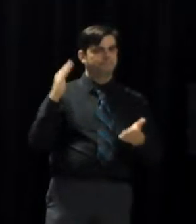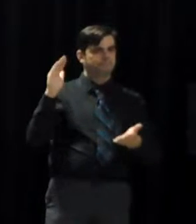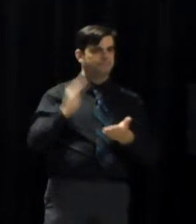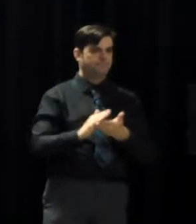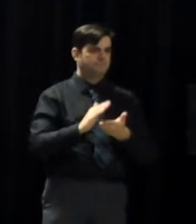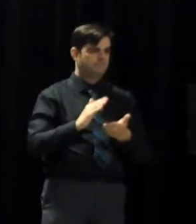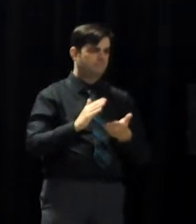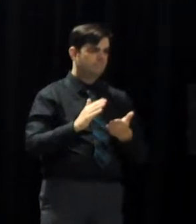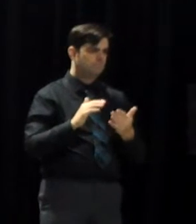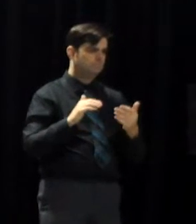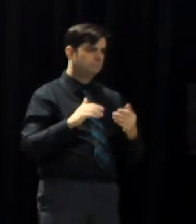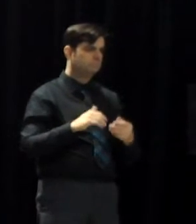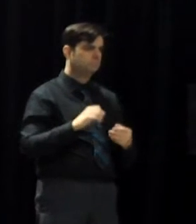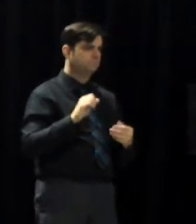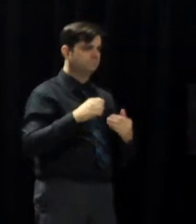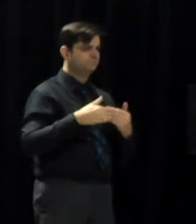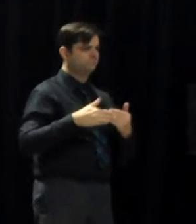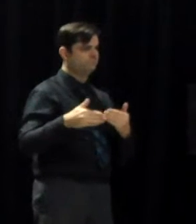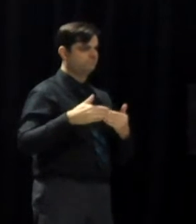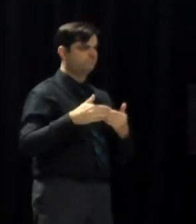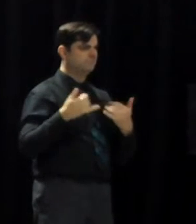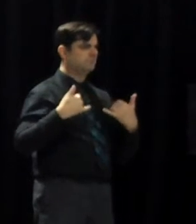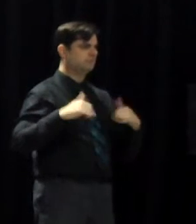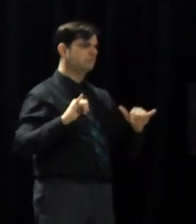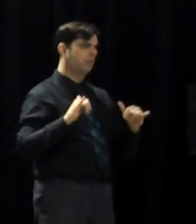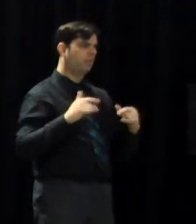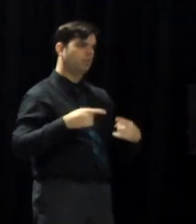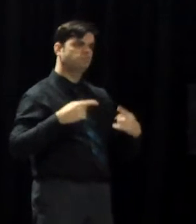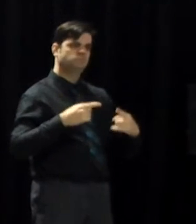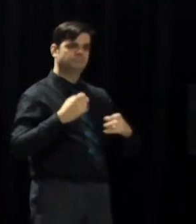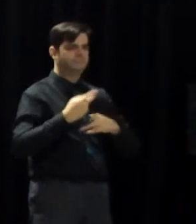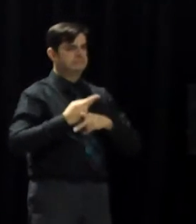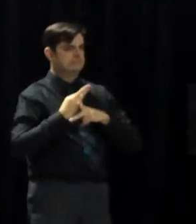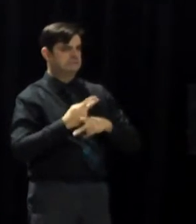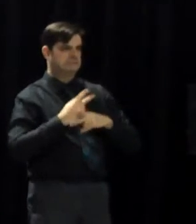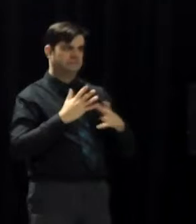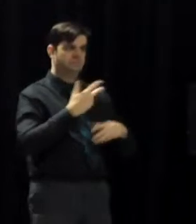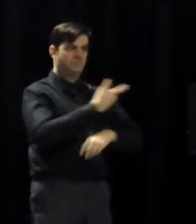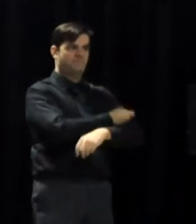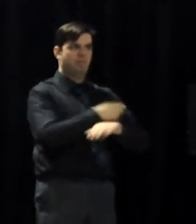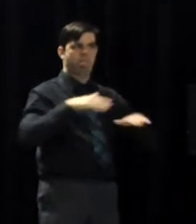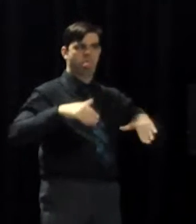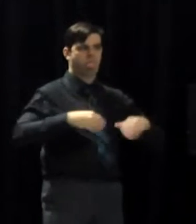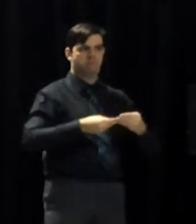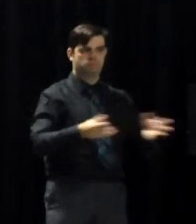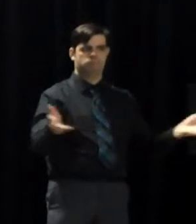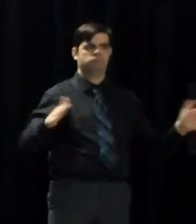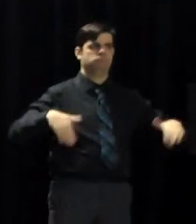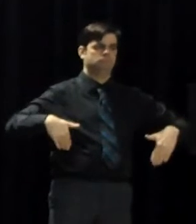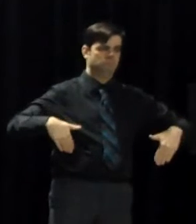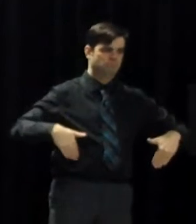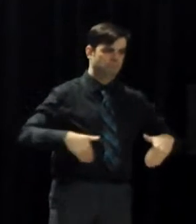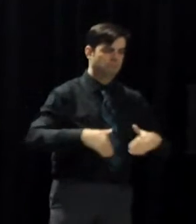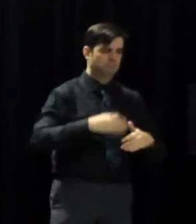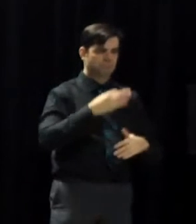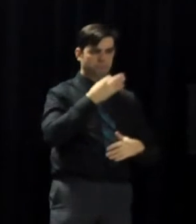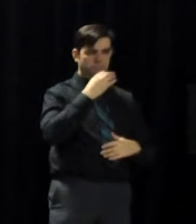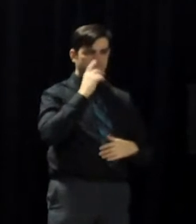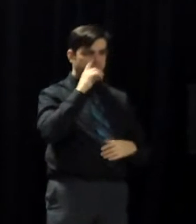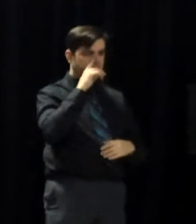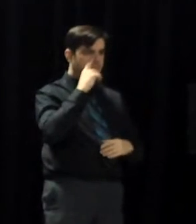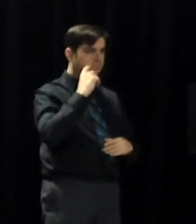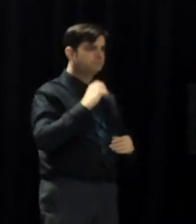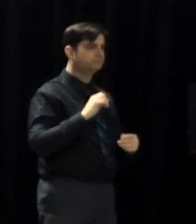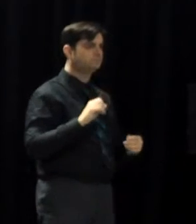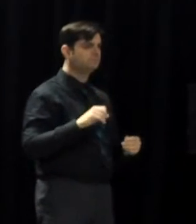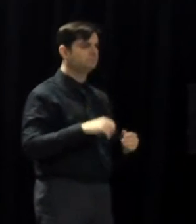just based off of who was already sick with the virus. So again, we need the state DOH to work with us on this. I don't want to get too far